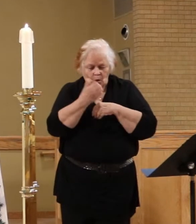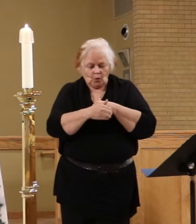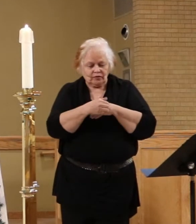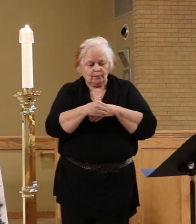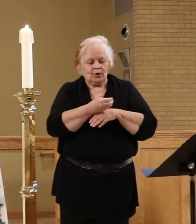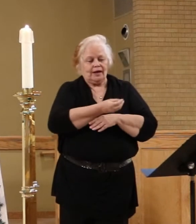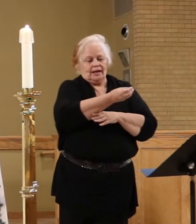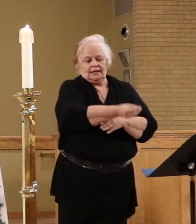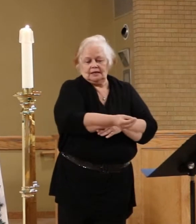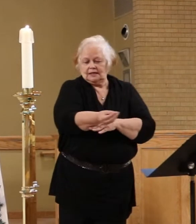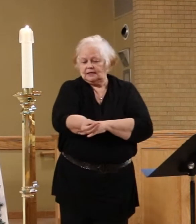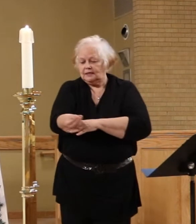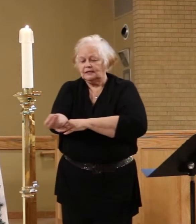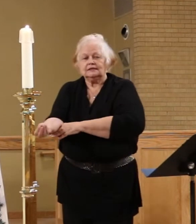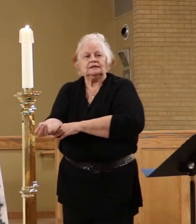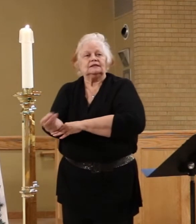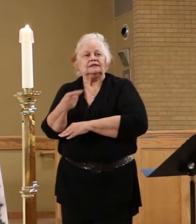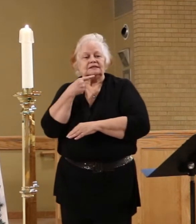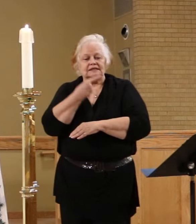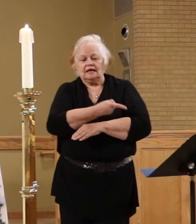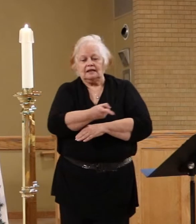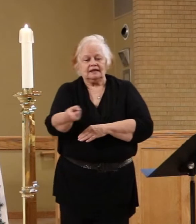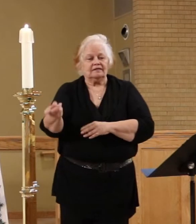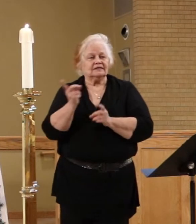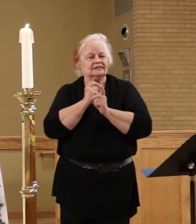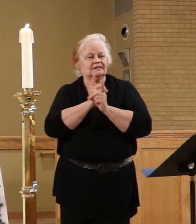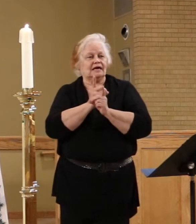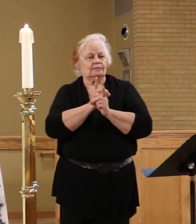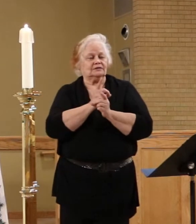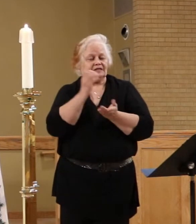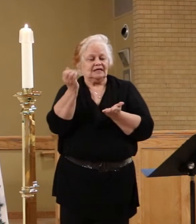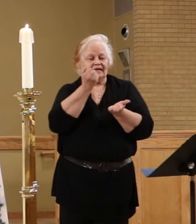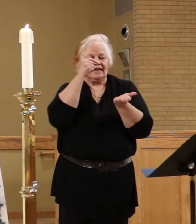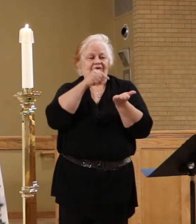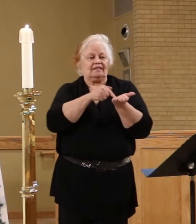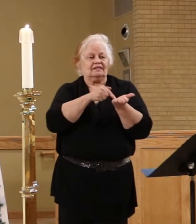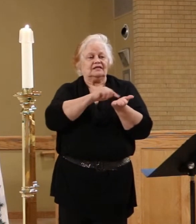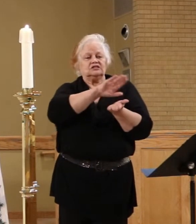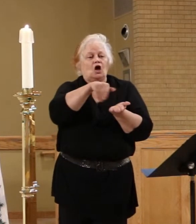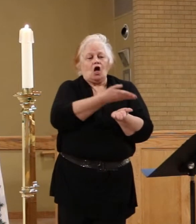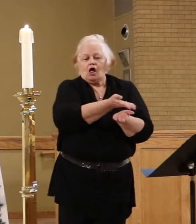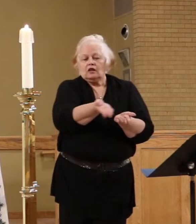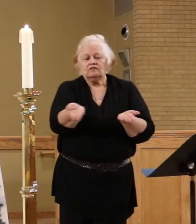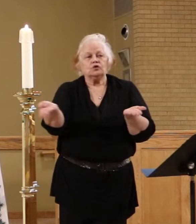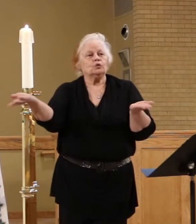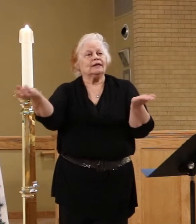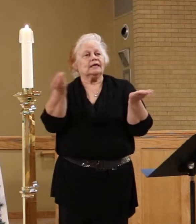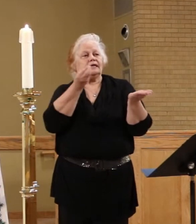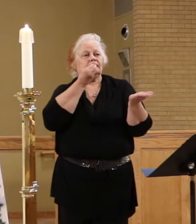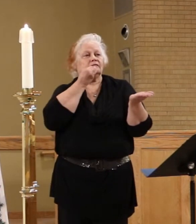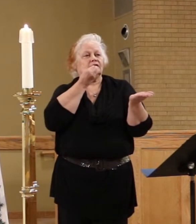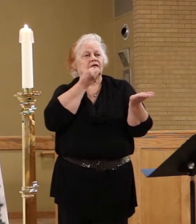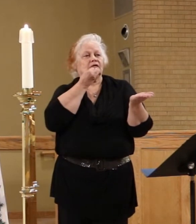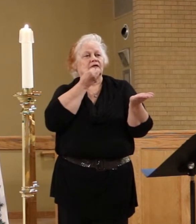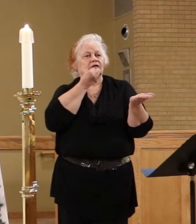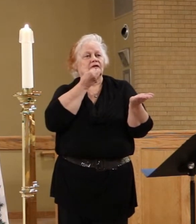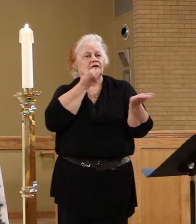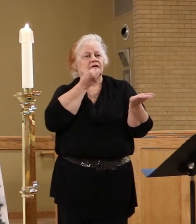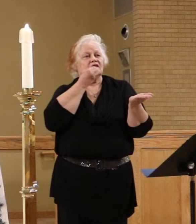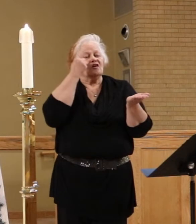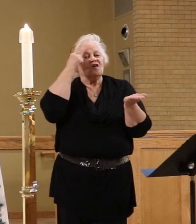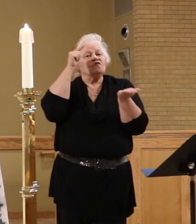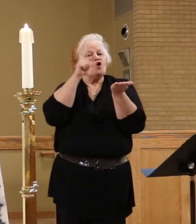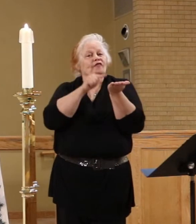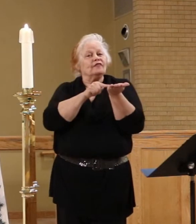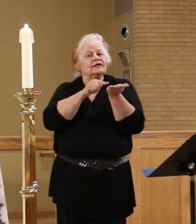bread, and gave it to his disciples, saying, "Take this, all of you, and eat of it,